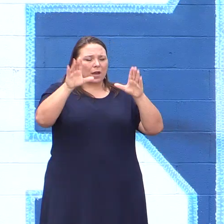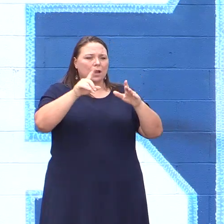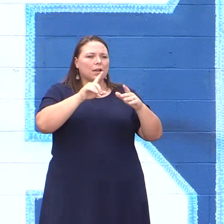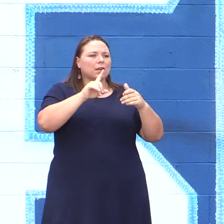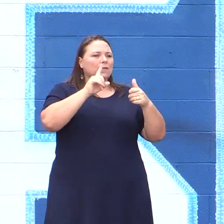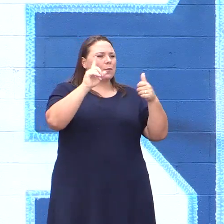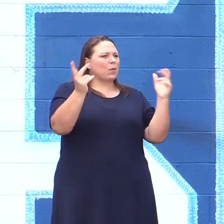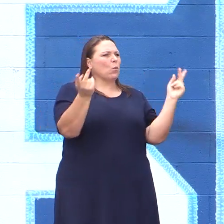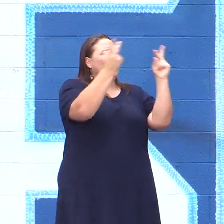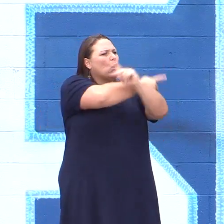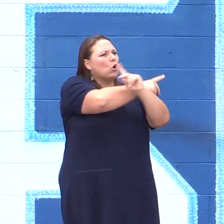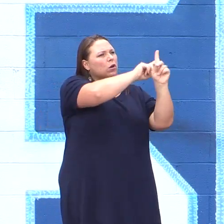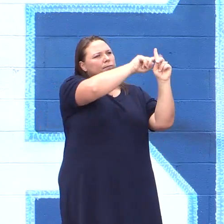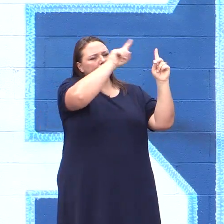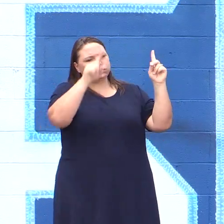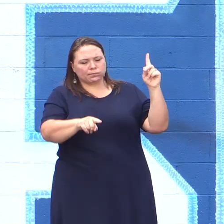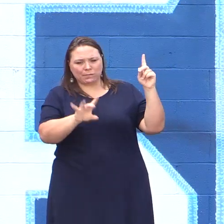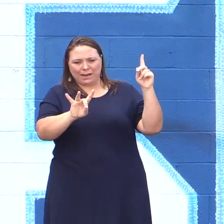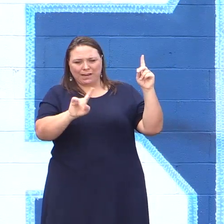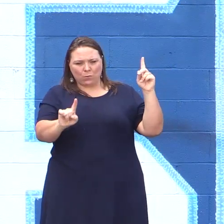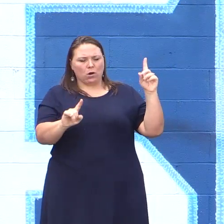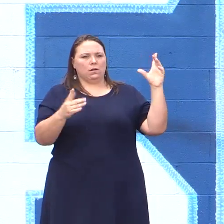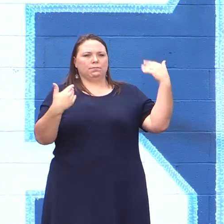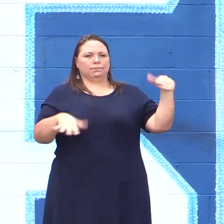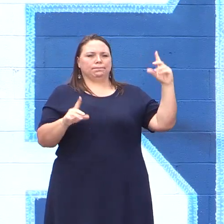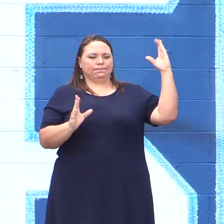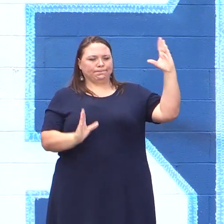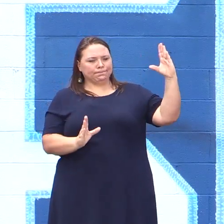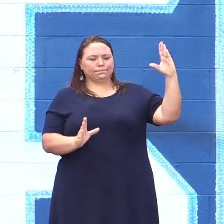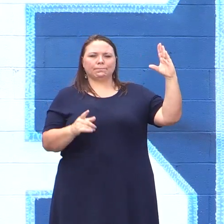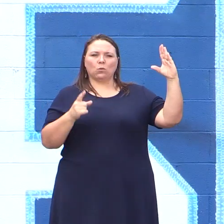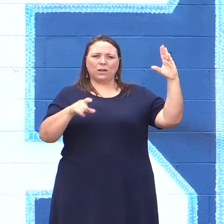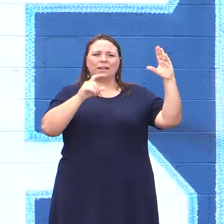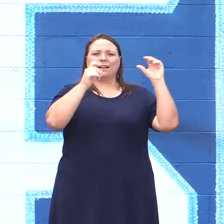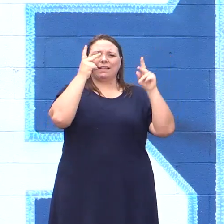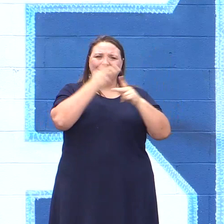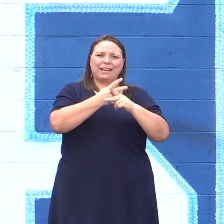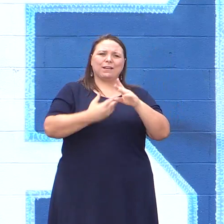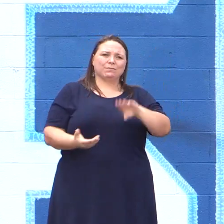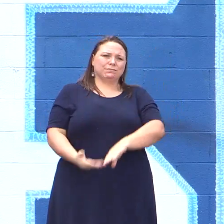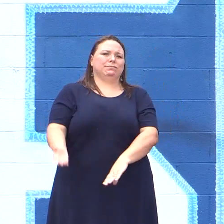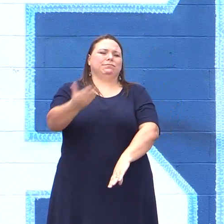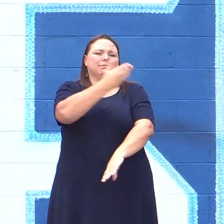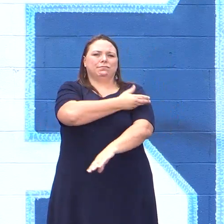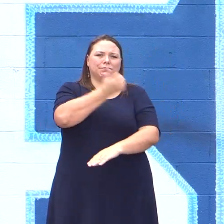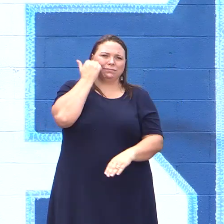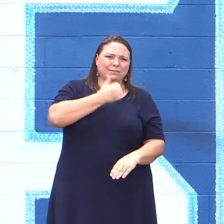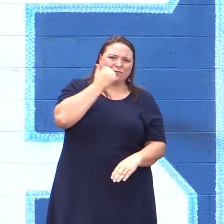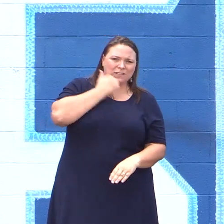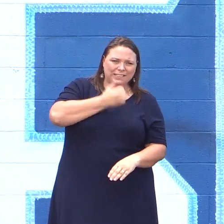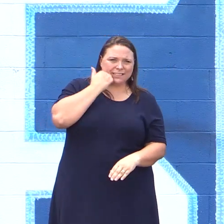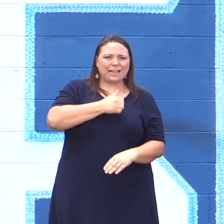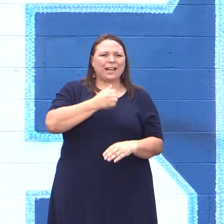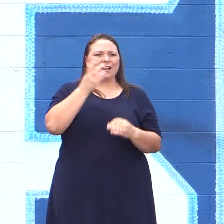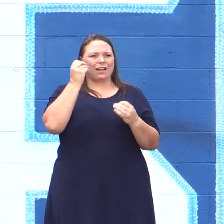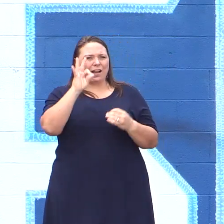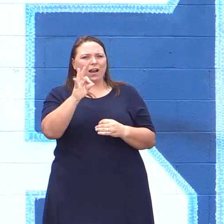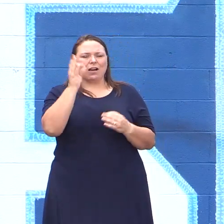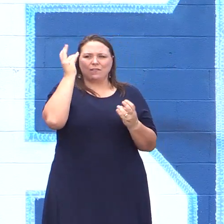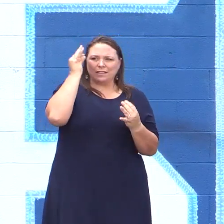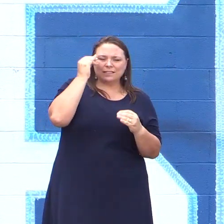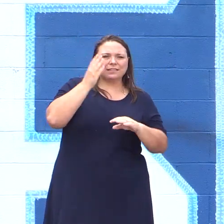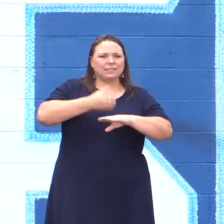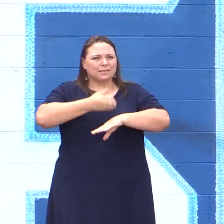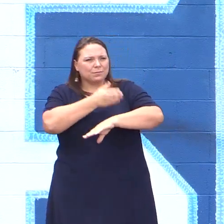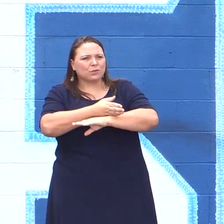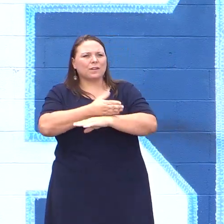first worst to 81st. We have to continue that progress going forward. It's a daily question of listening and